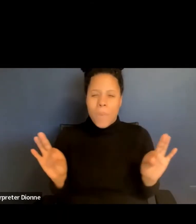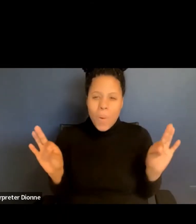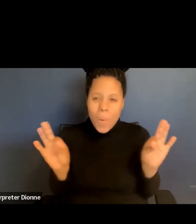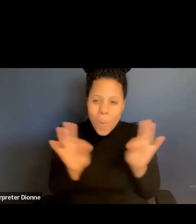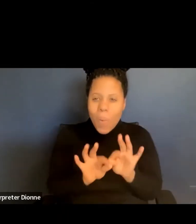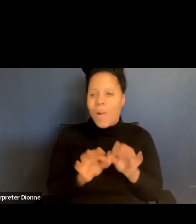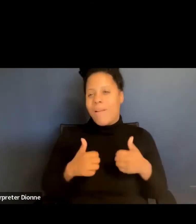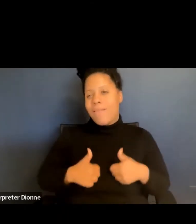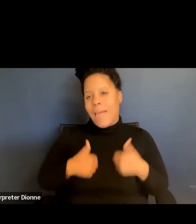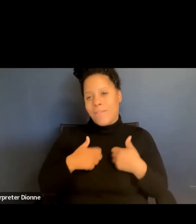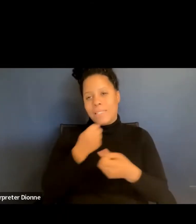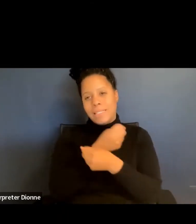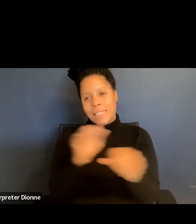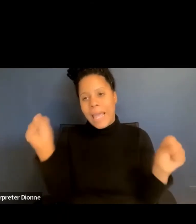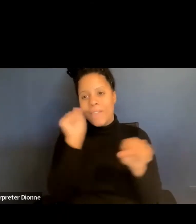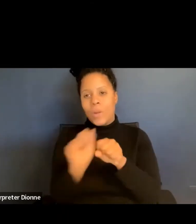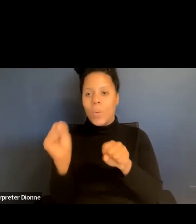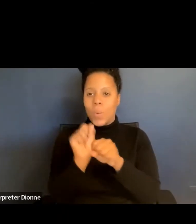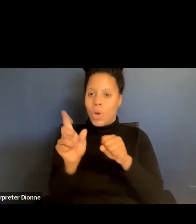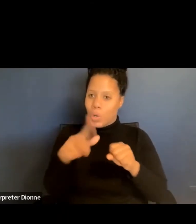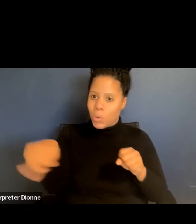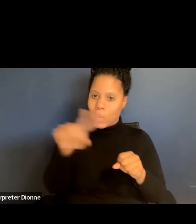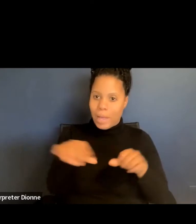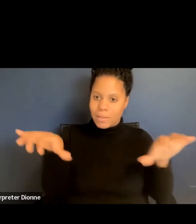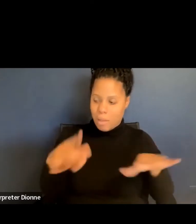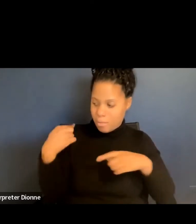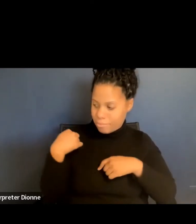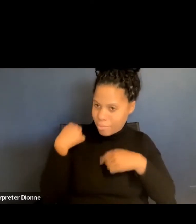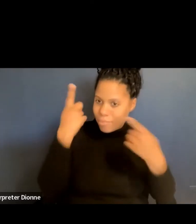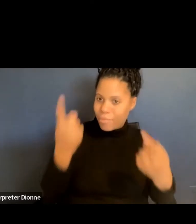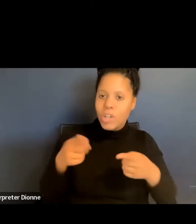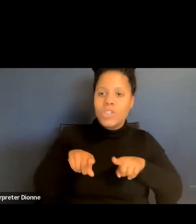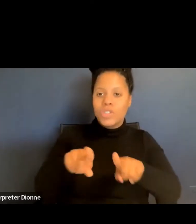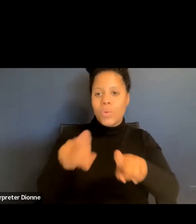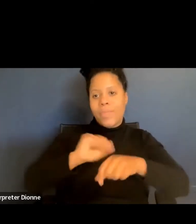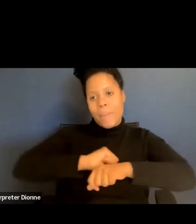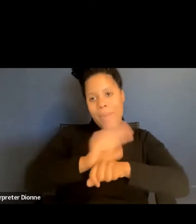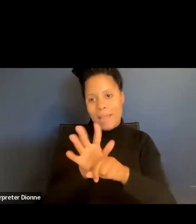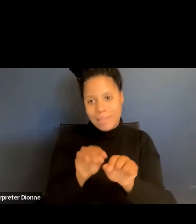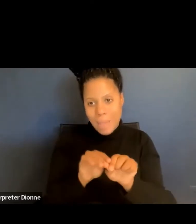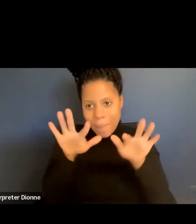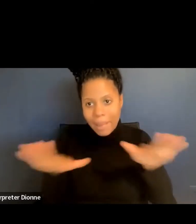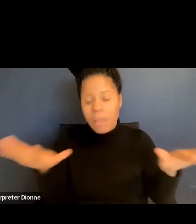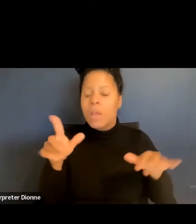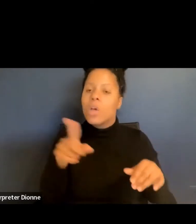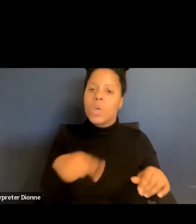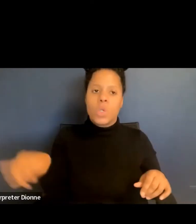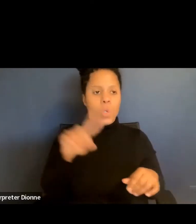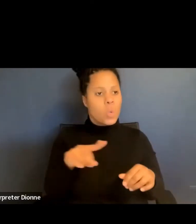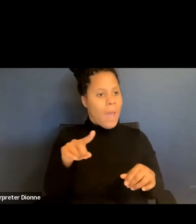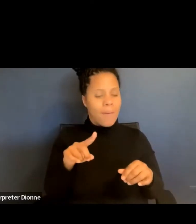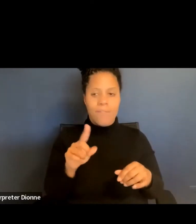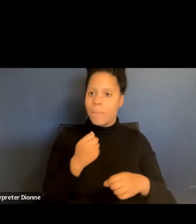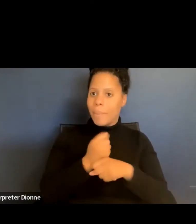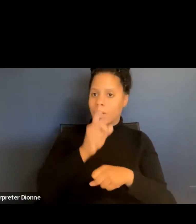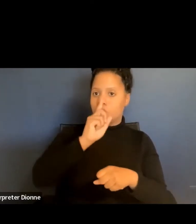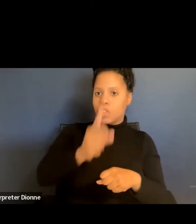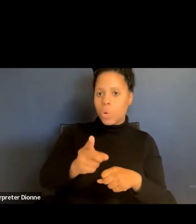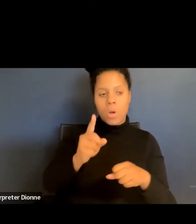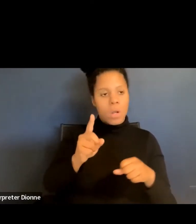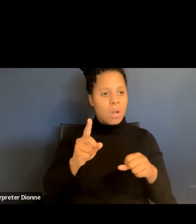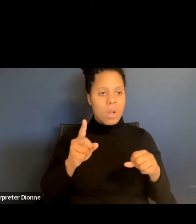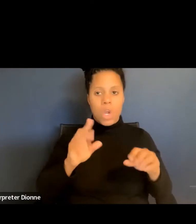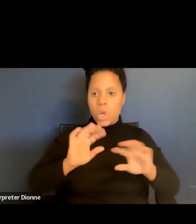done throughout the pandemic. You have truly made sure that no one is left behind during